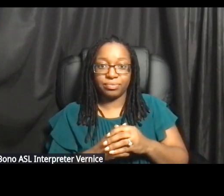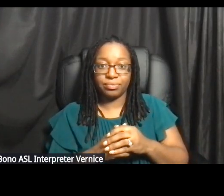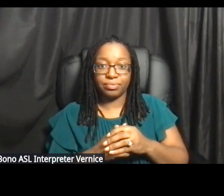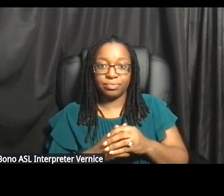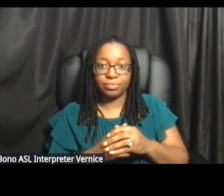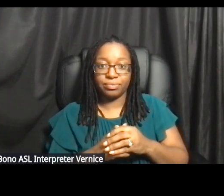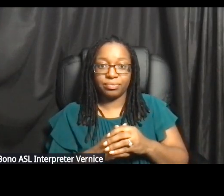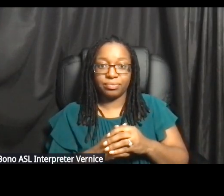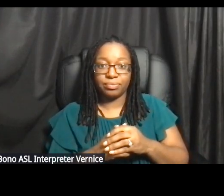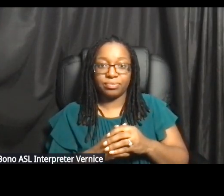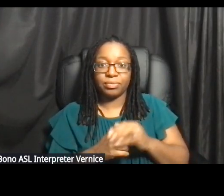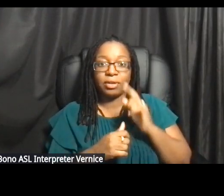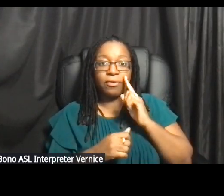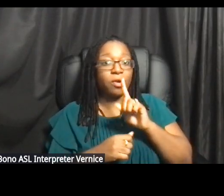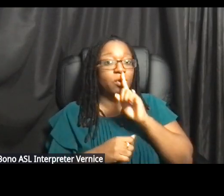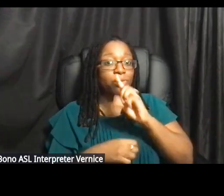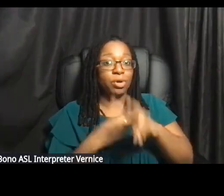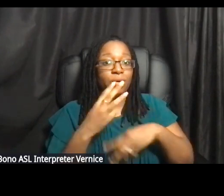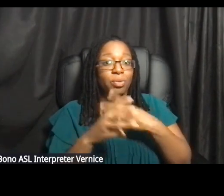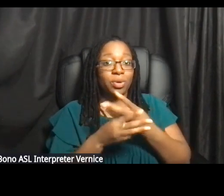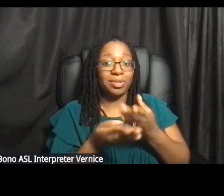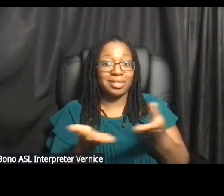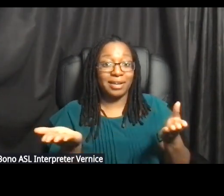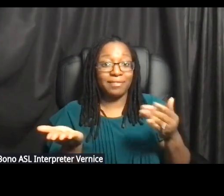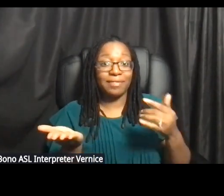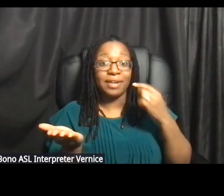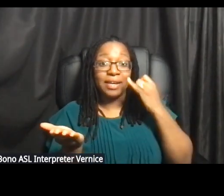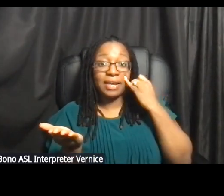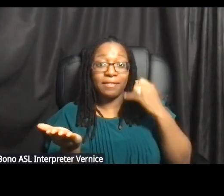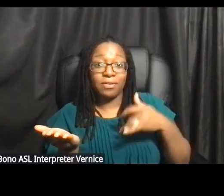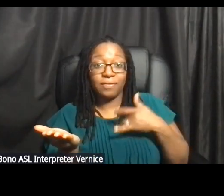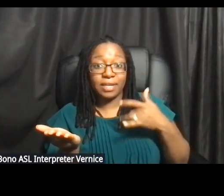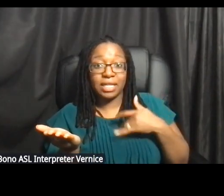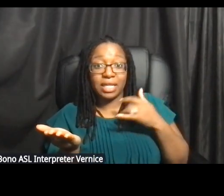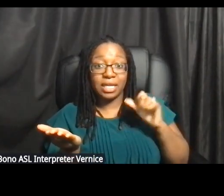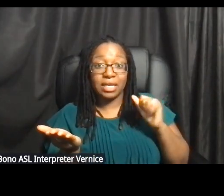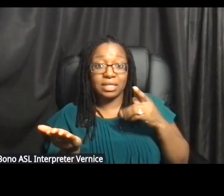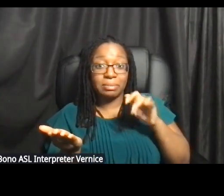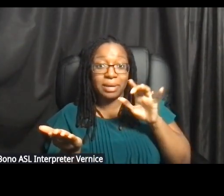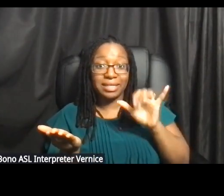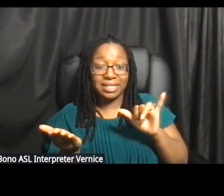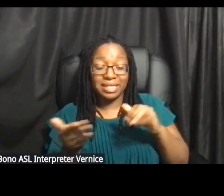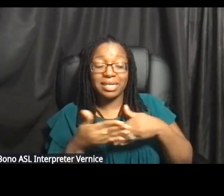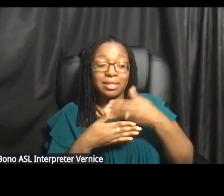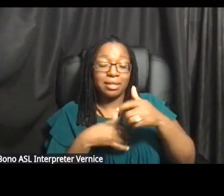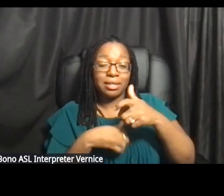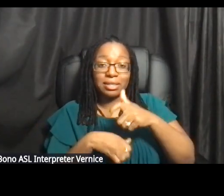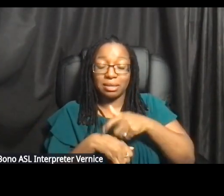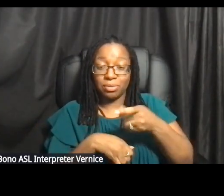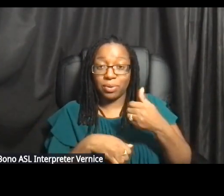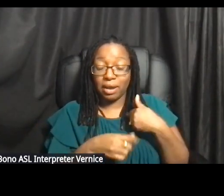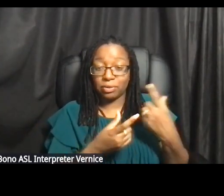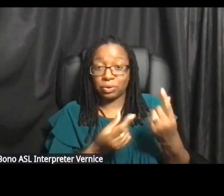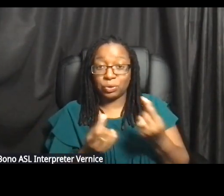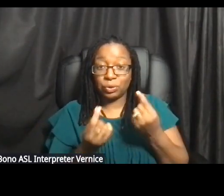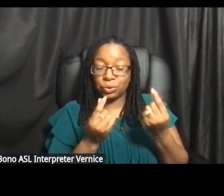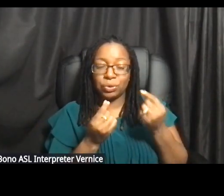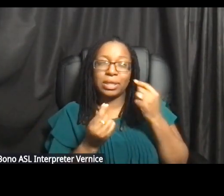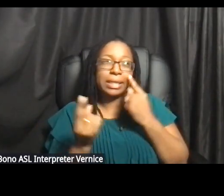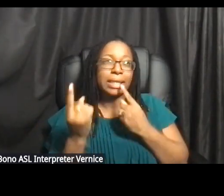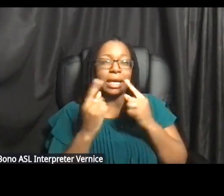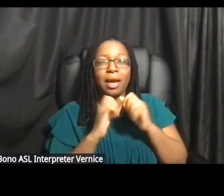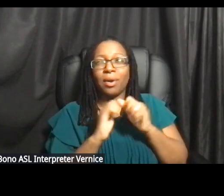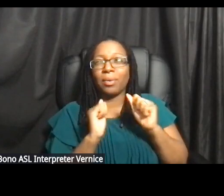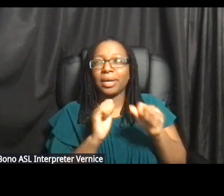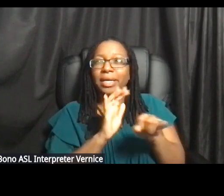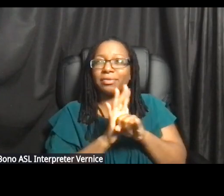In terms of real world stuff, if you're feeling spicy, the next time you run an errand, think about all of the ways that you could be identified if somebody wanted to